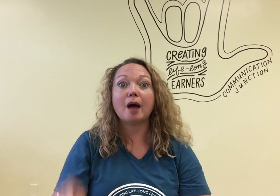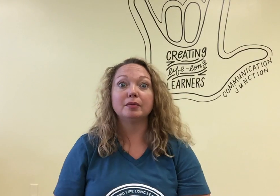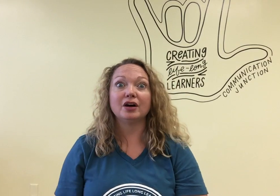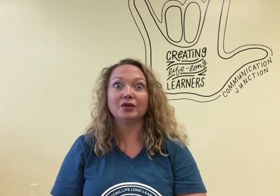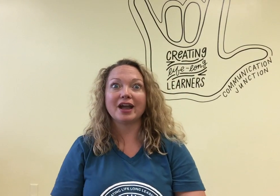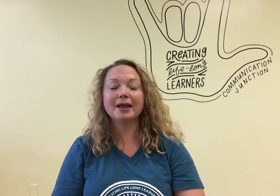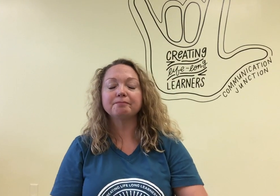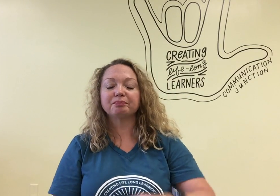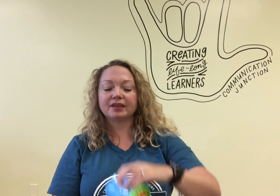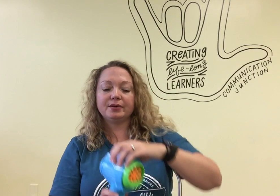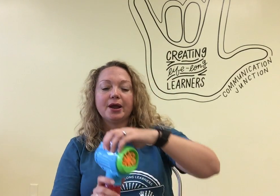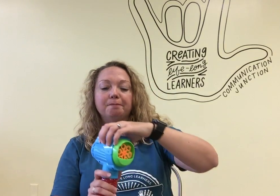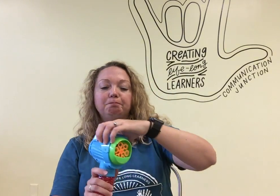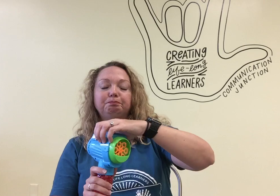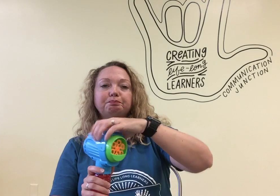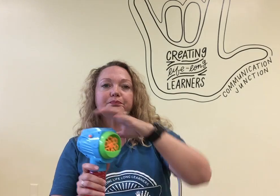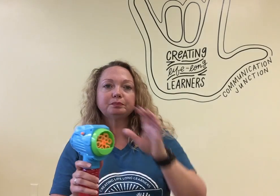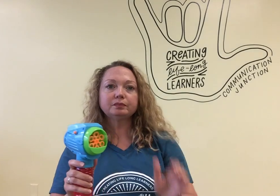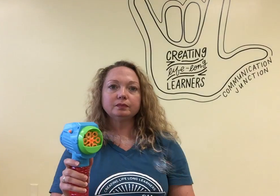them all, okay? Here we go.